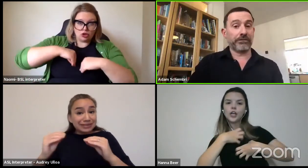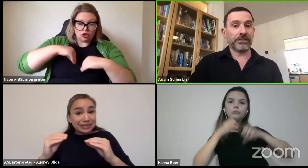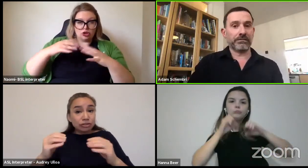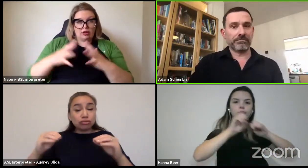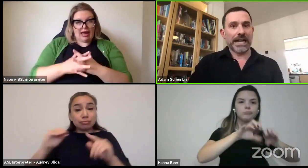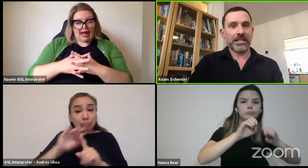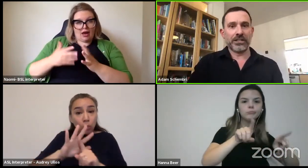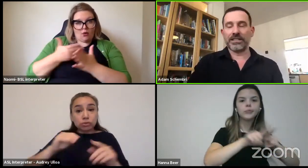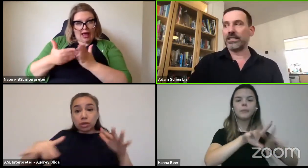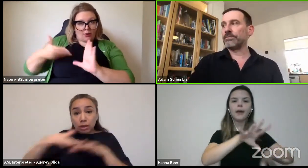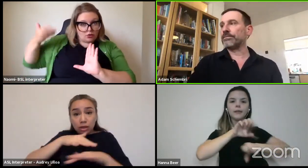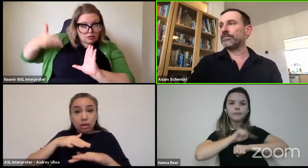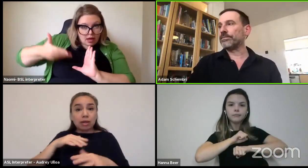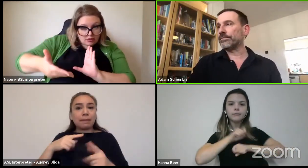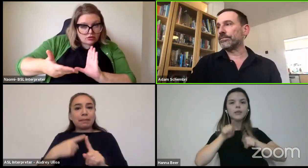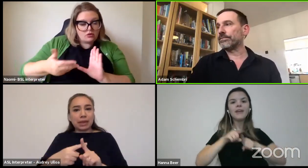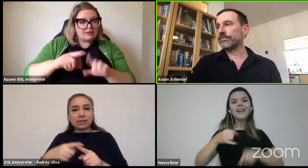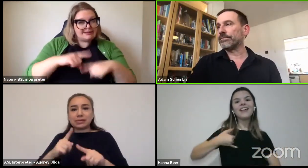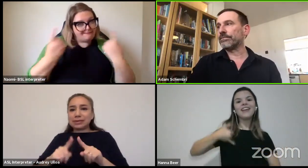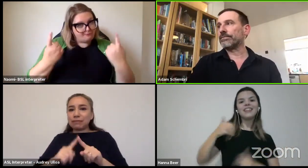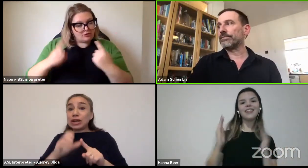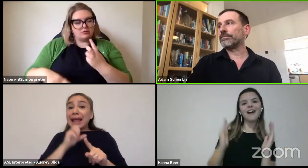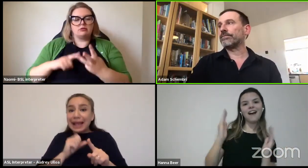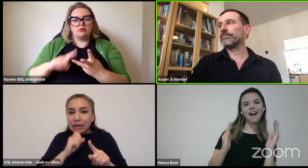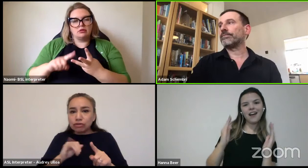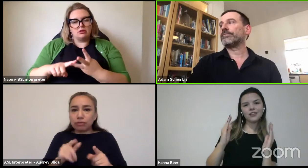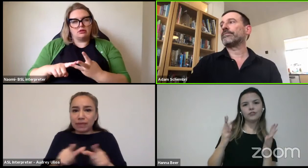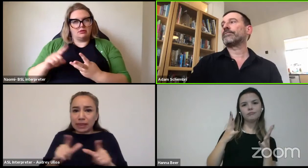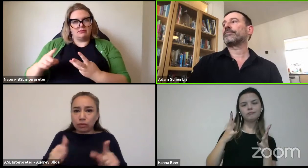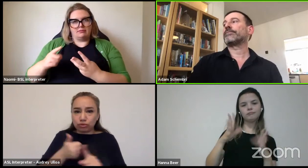of different ages.